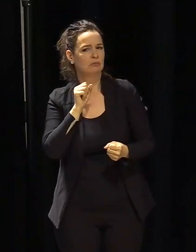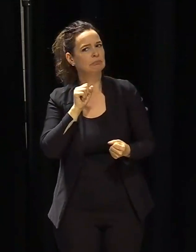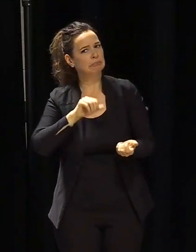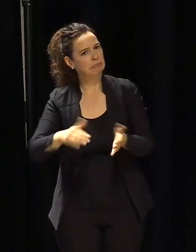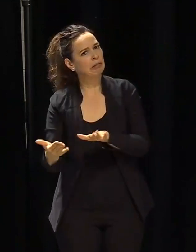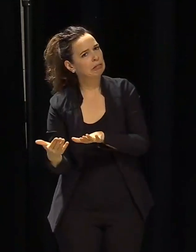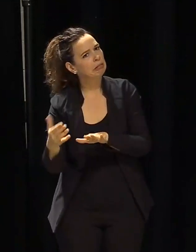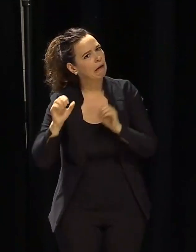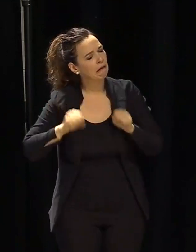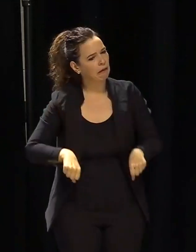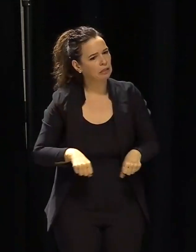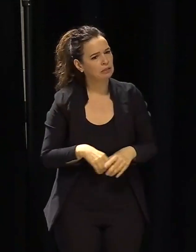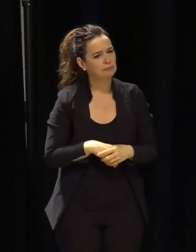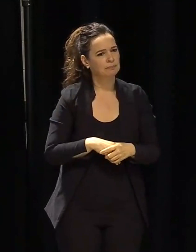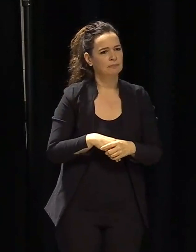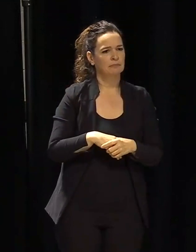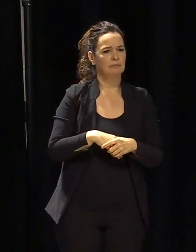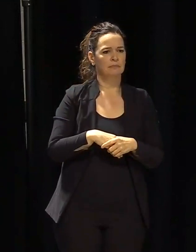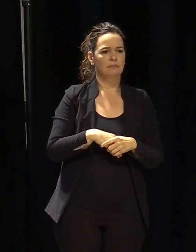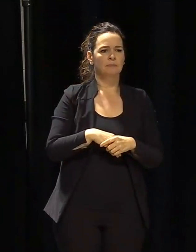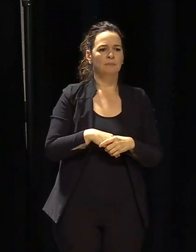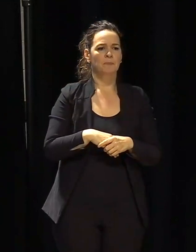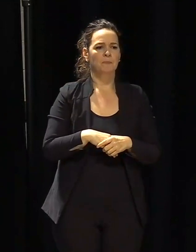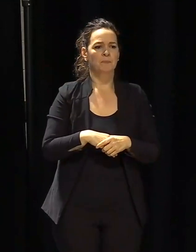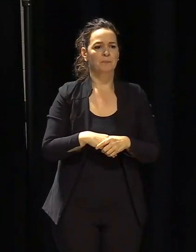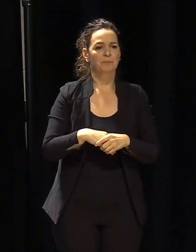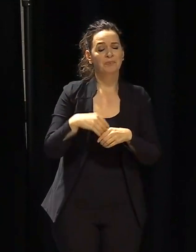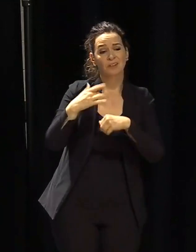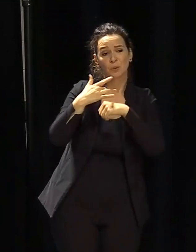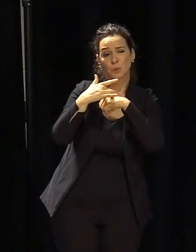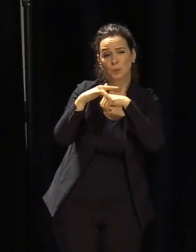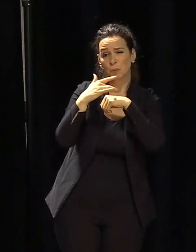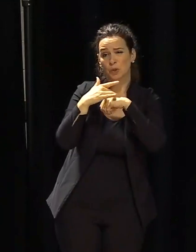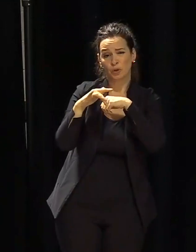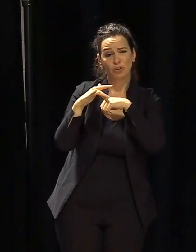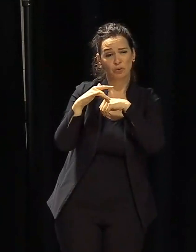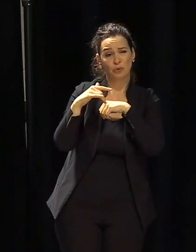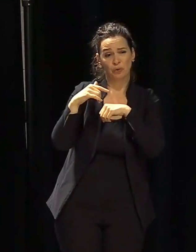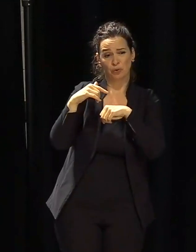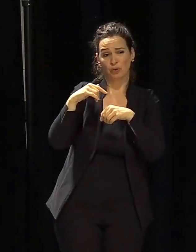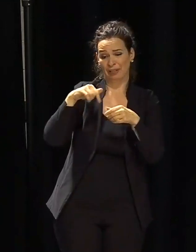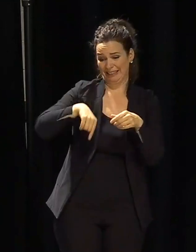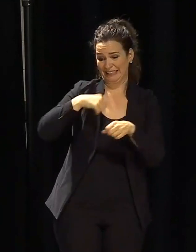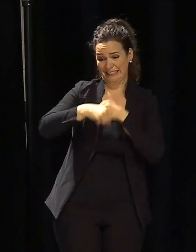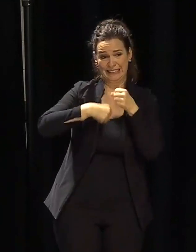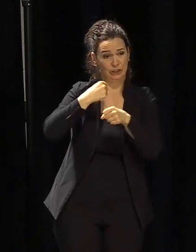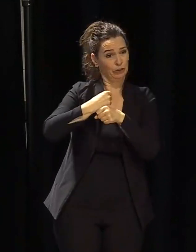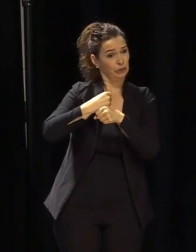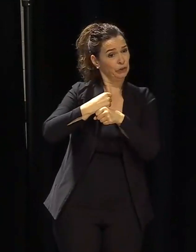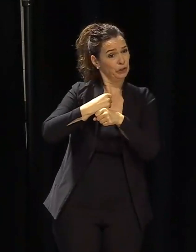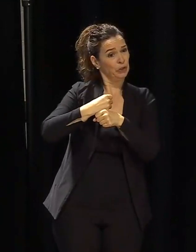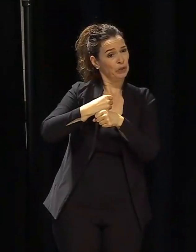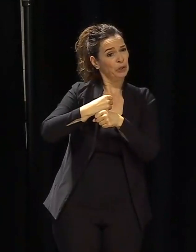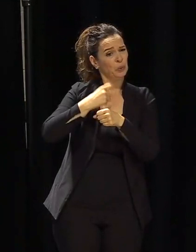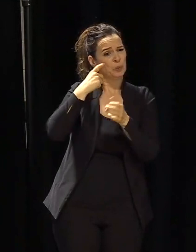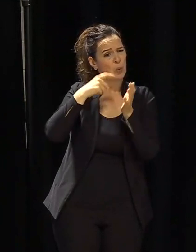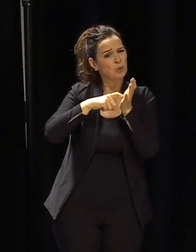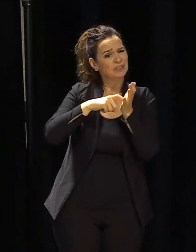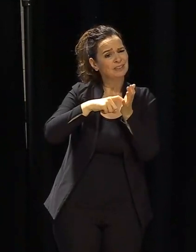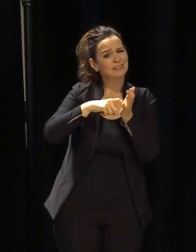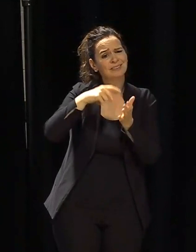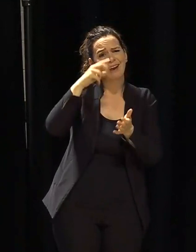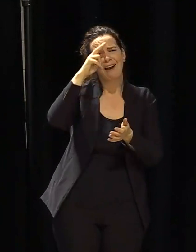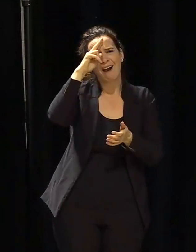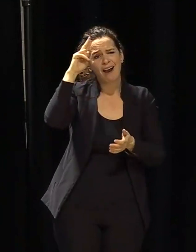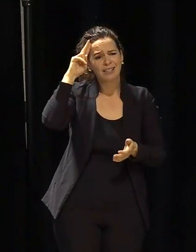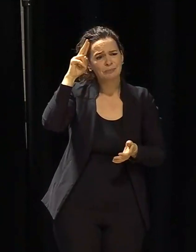year when our hospital numbers go very low, is when you have your 20-year-olds who are getting the virus, they respond better. It doesn't mean they can't get